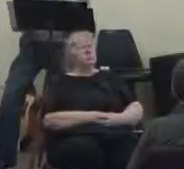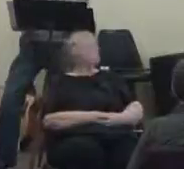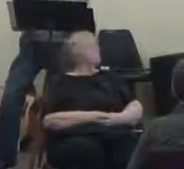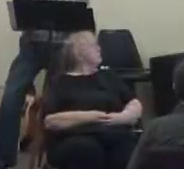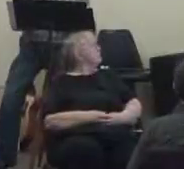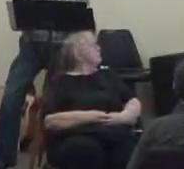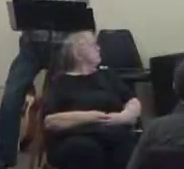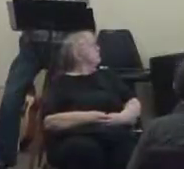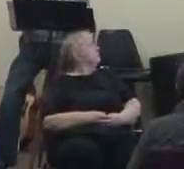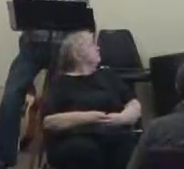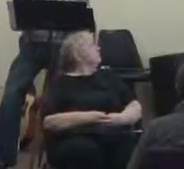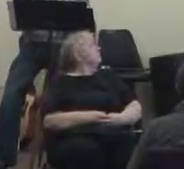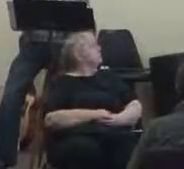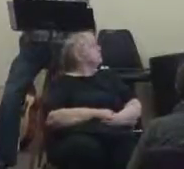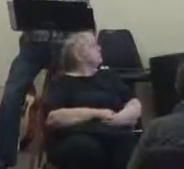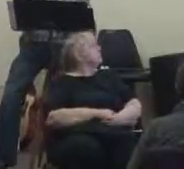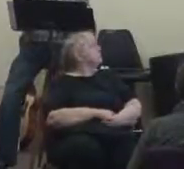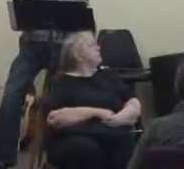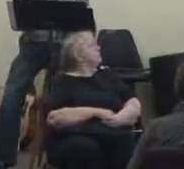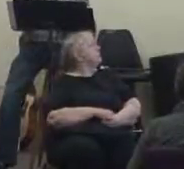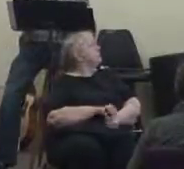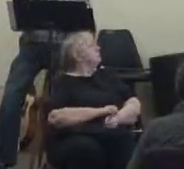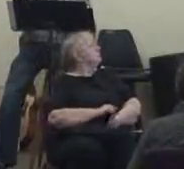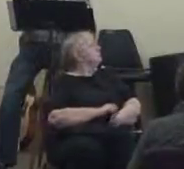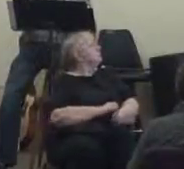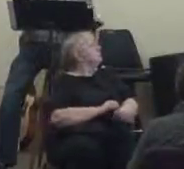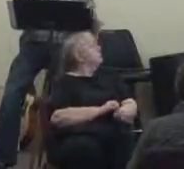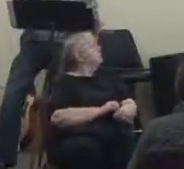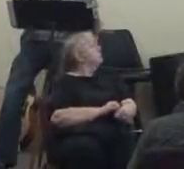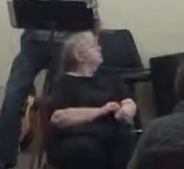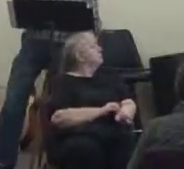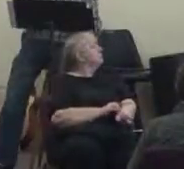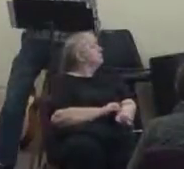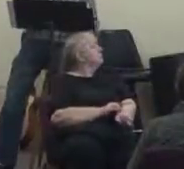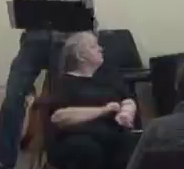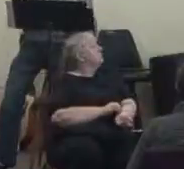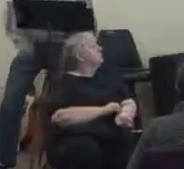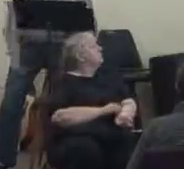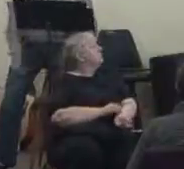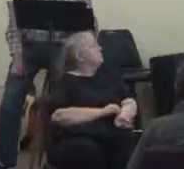Patrick's got her up there. I'm behind that. 16, verse 13.